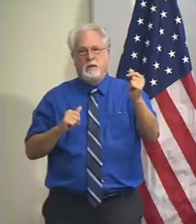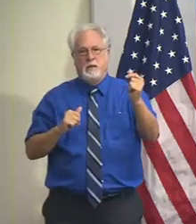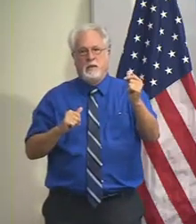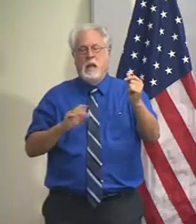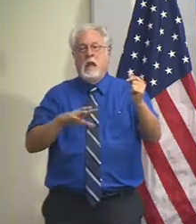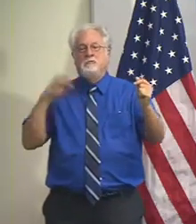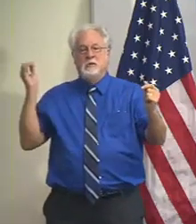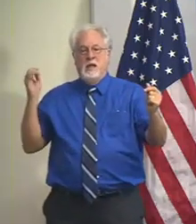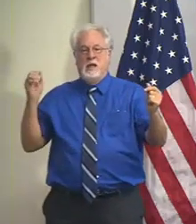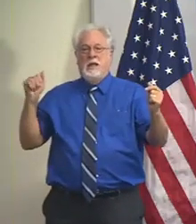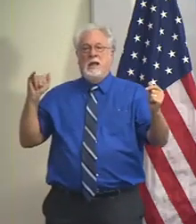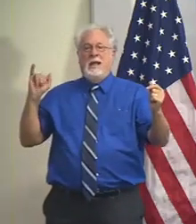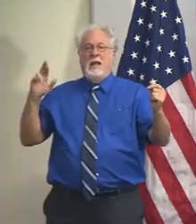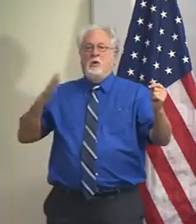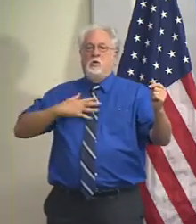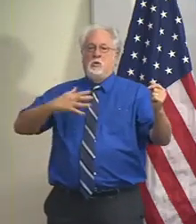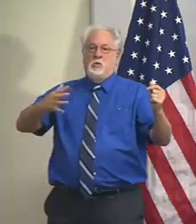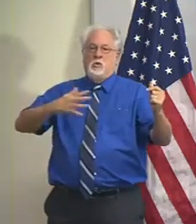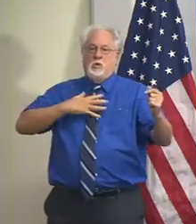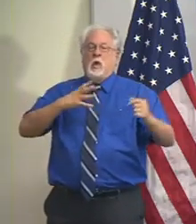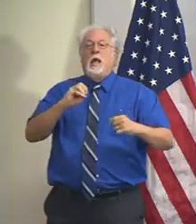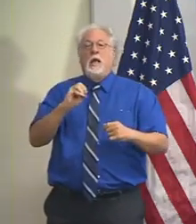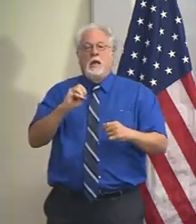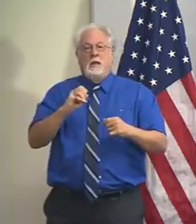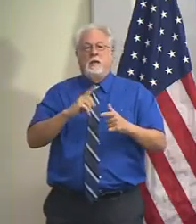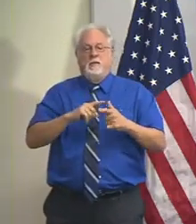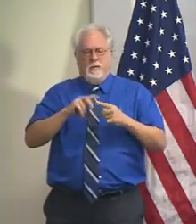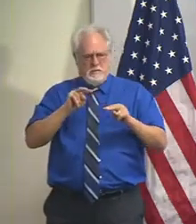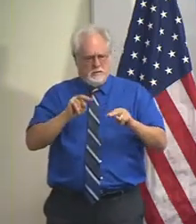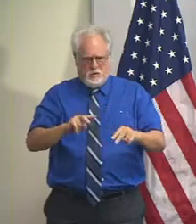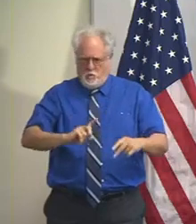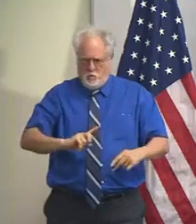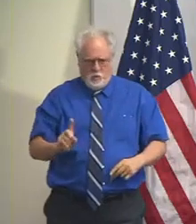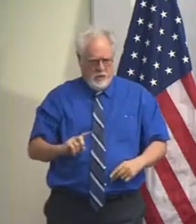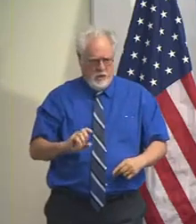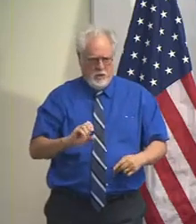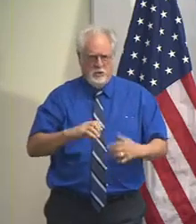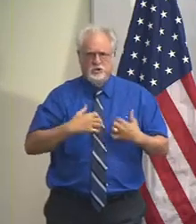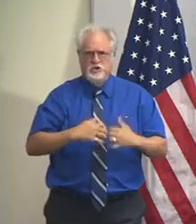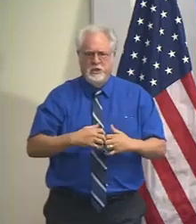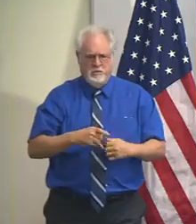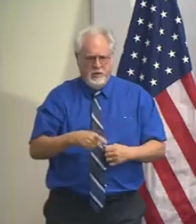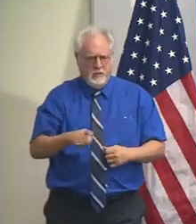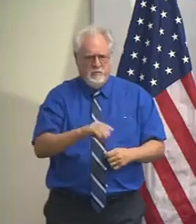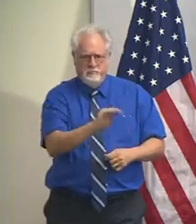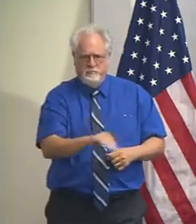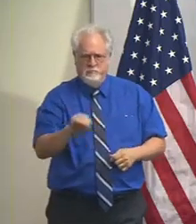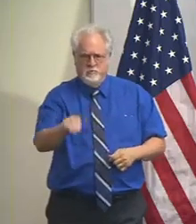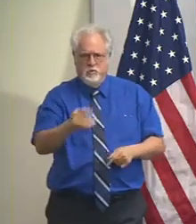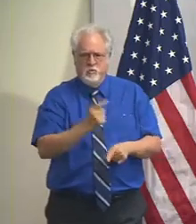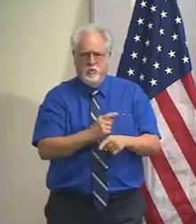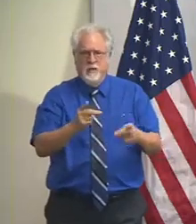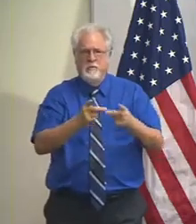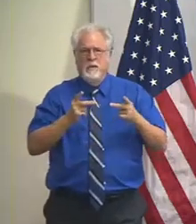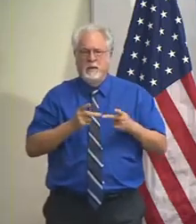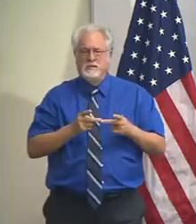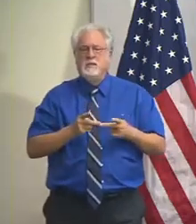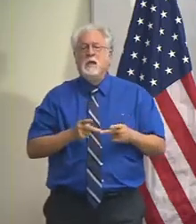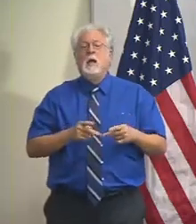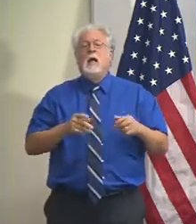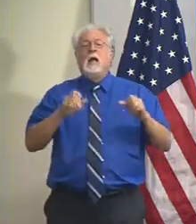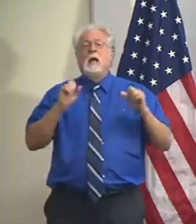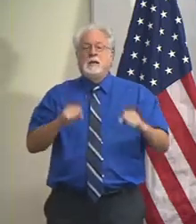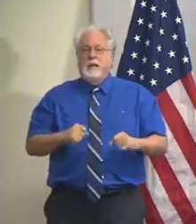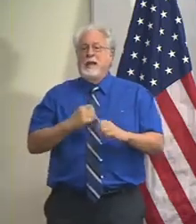go outside, get fresh air, and take a look at your generator and make sure that it's positioned properly. You can